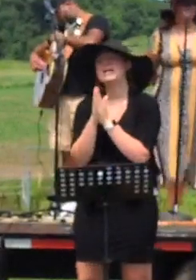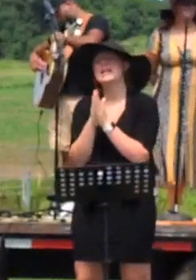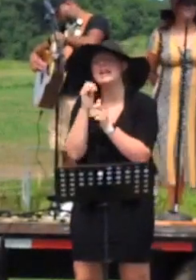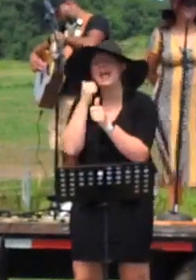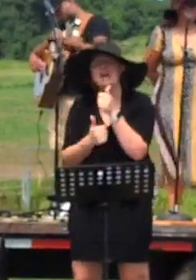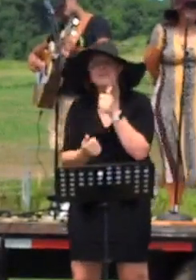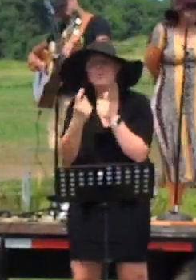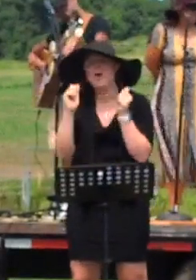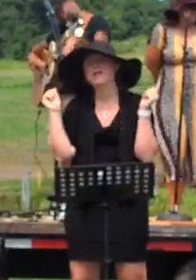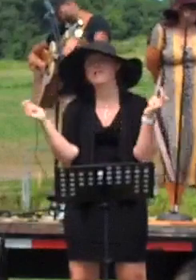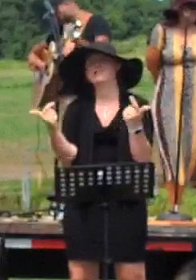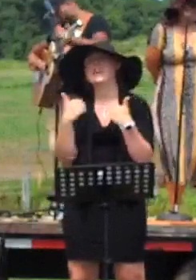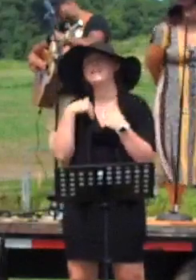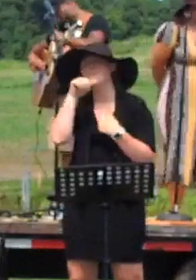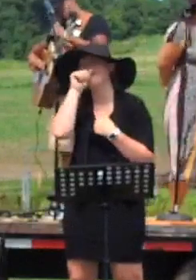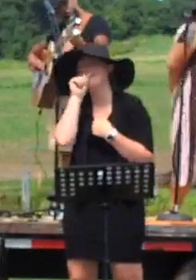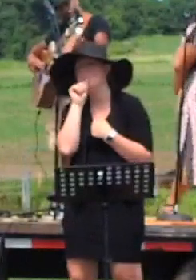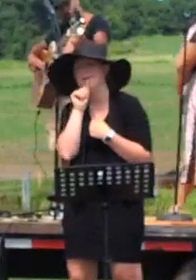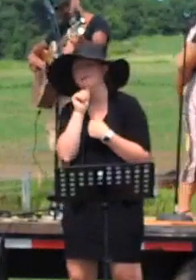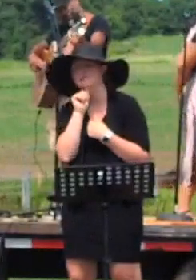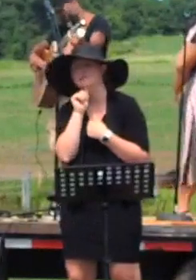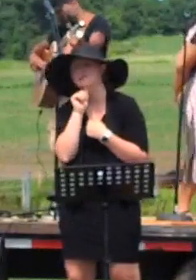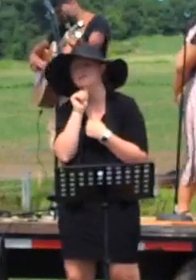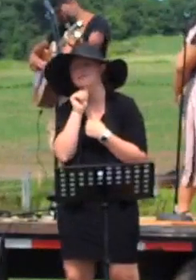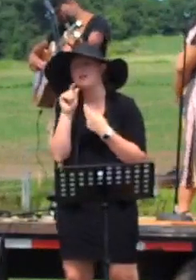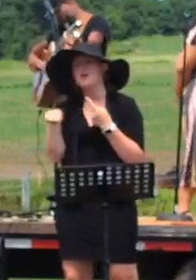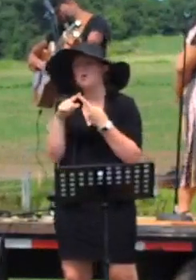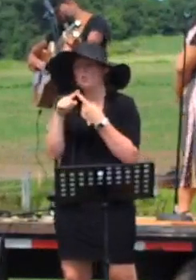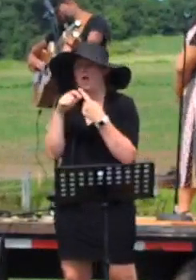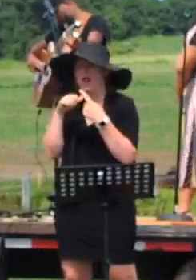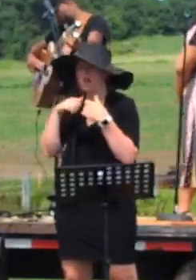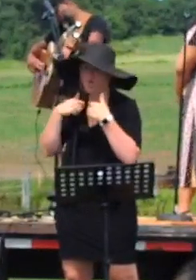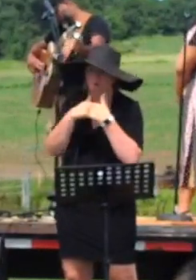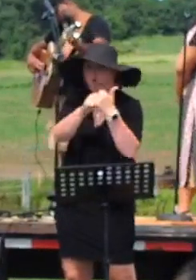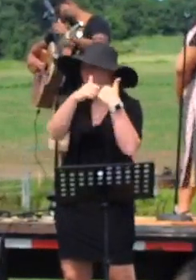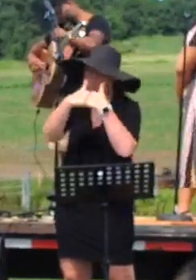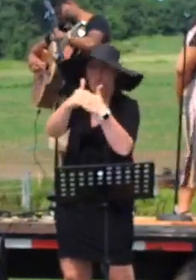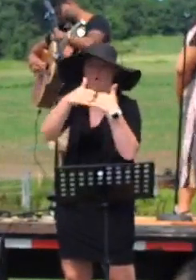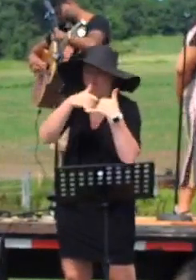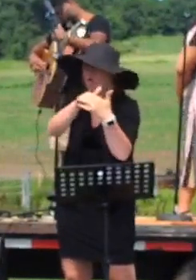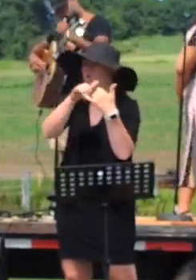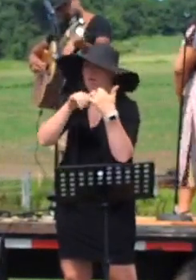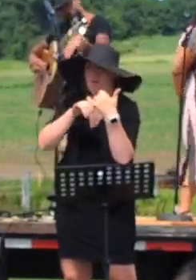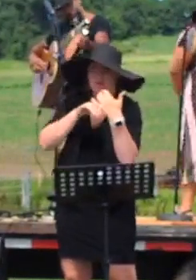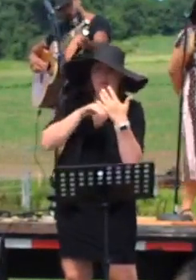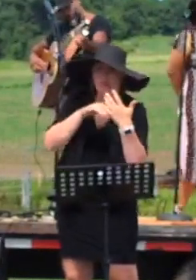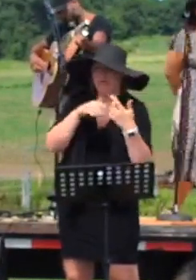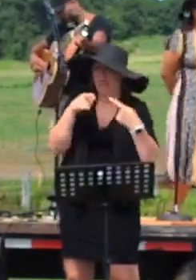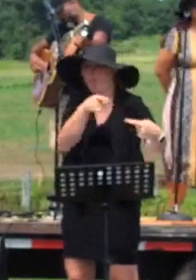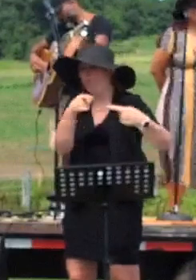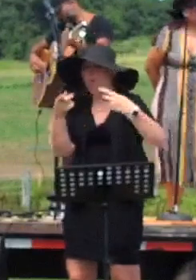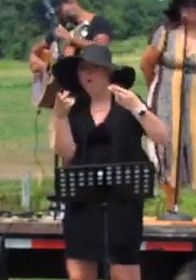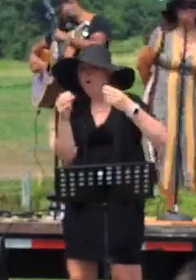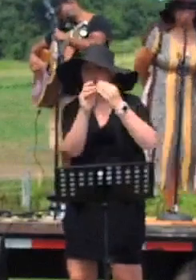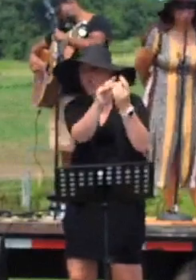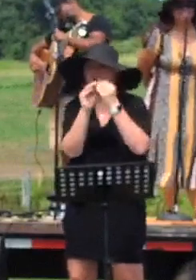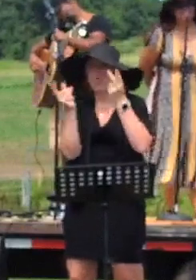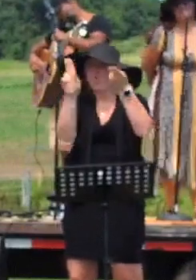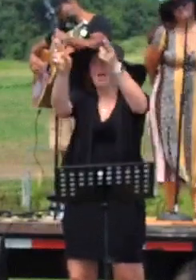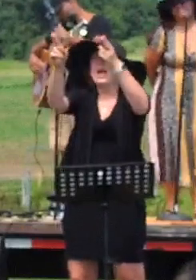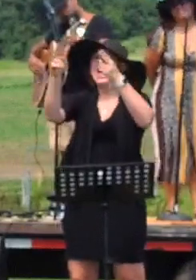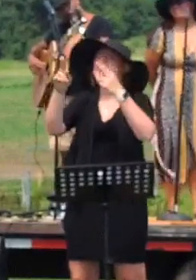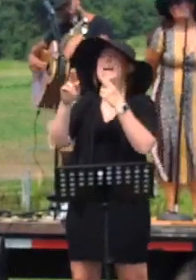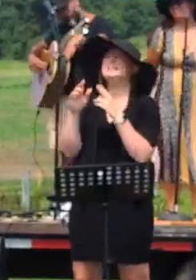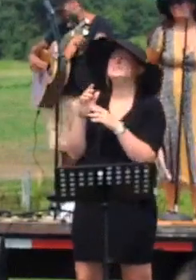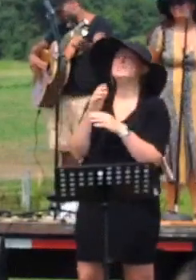us patience when we have these encounters that may be difficult, and give our eights that heart